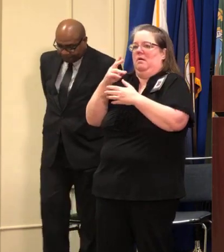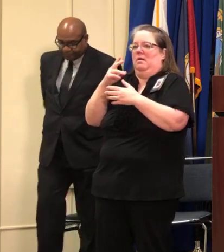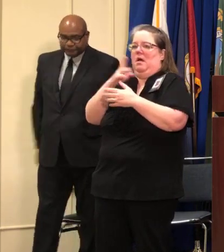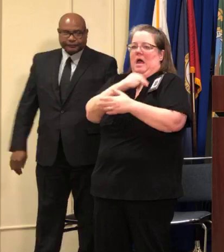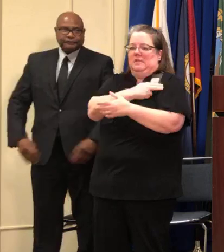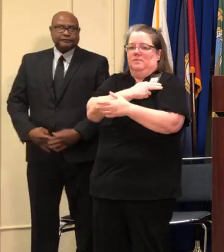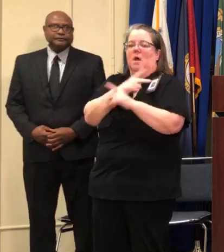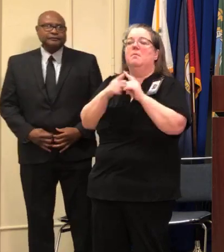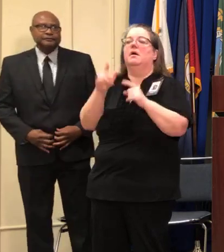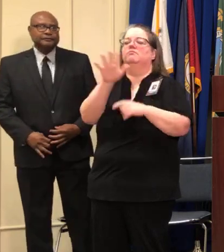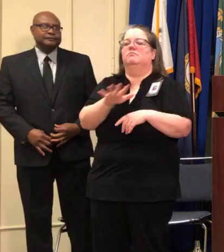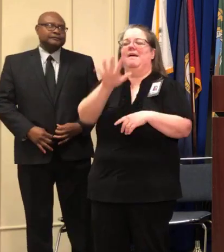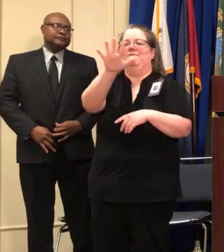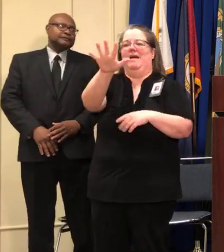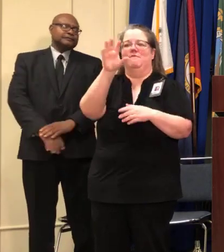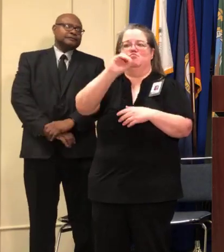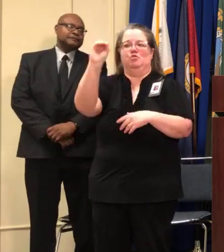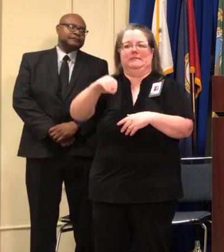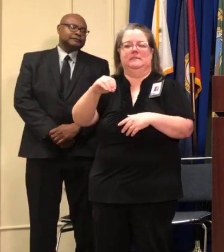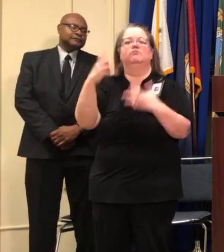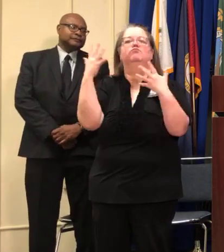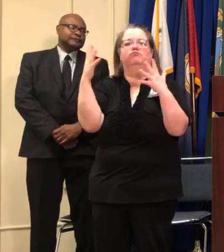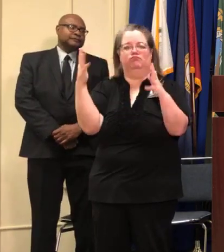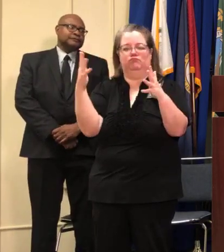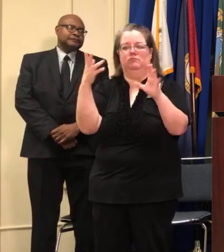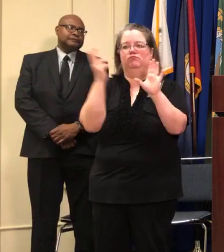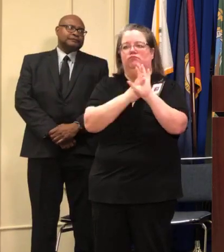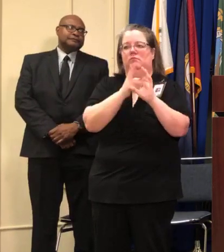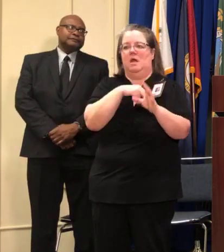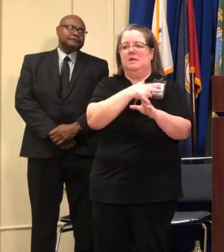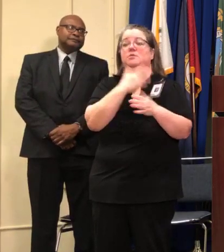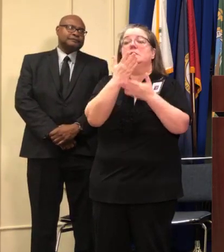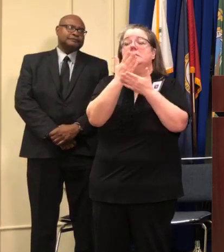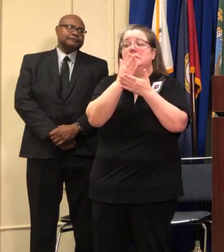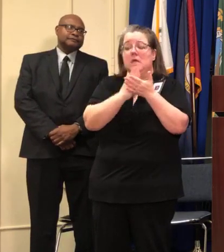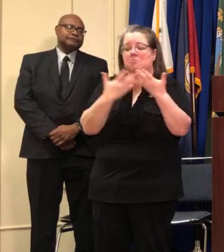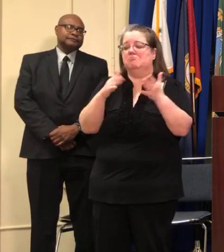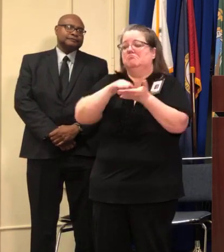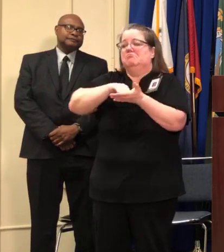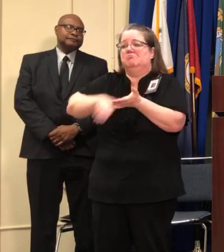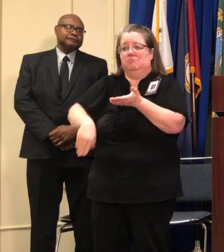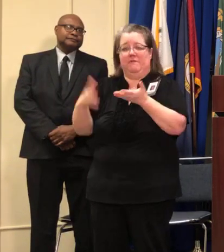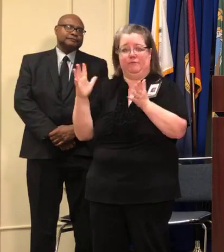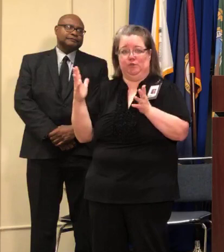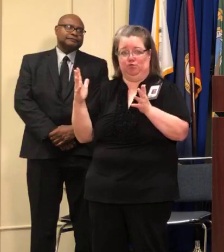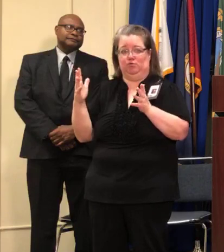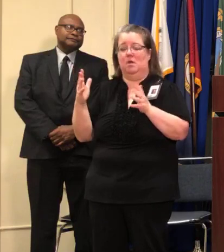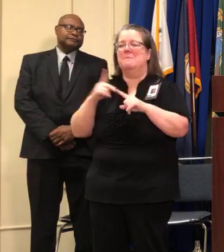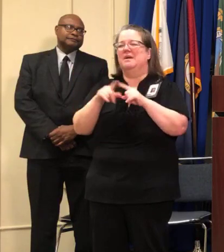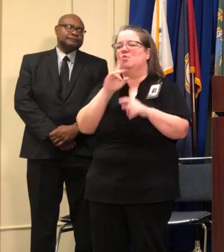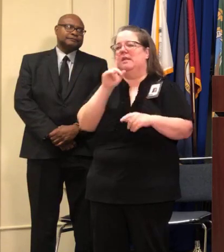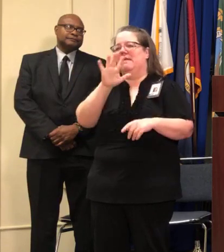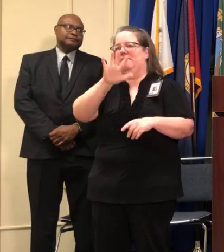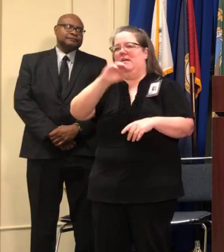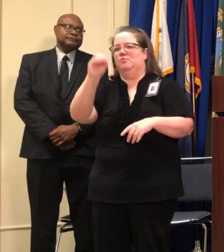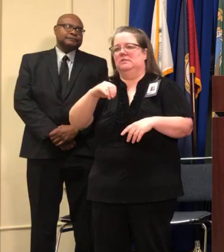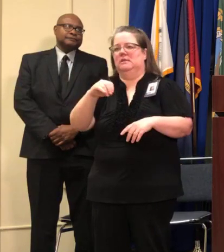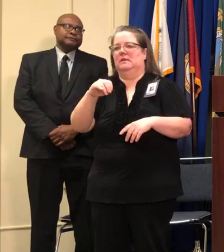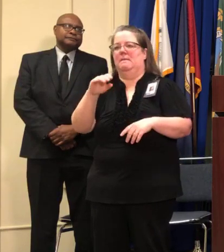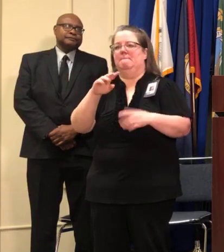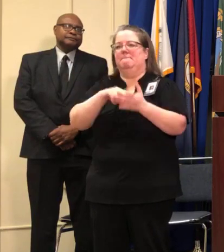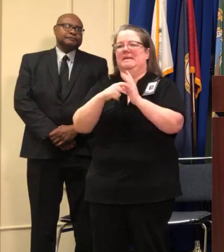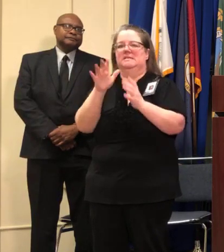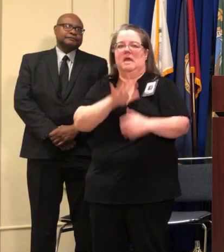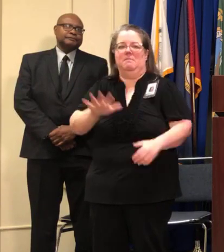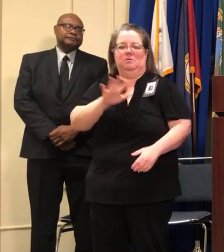5% have been hospitalized. Some of them have been released, but 5% is representing about 10 people